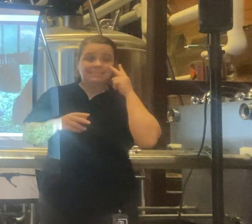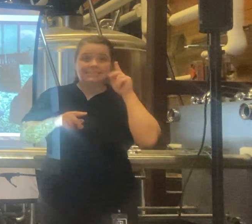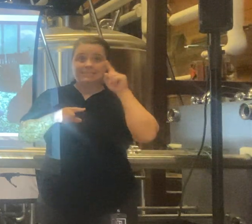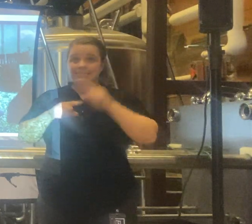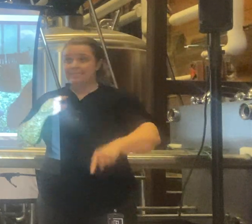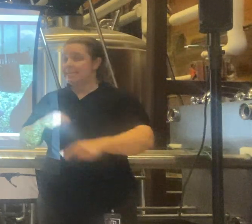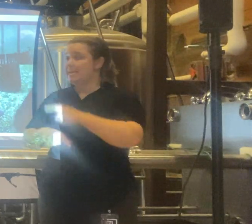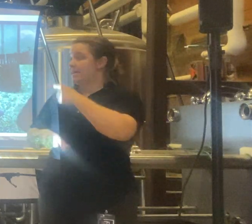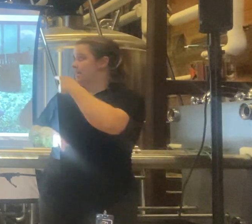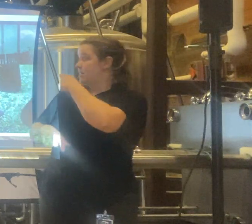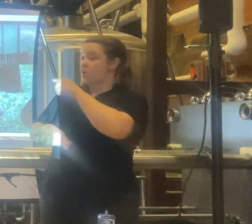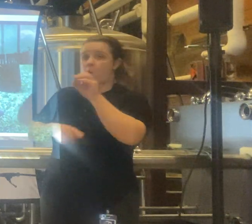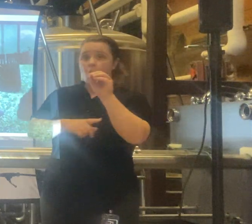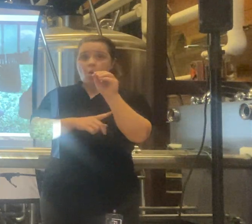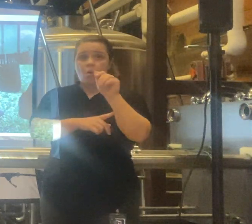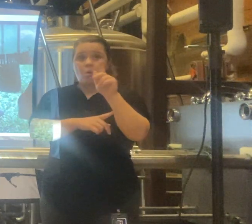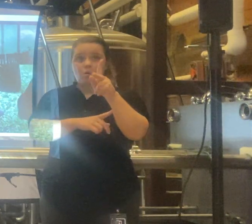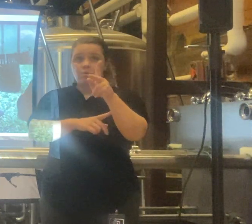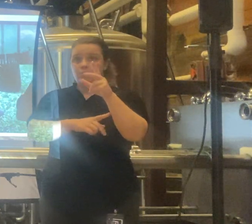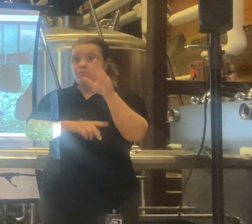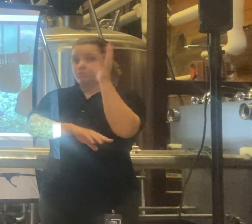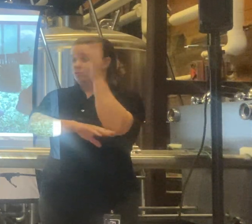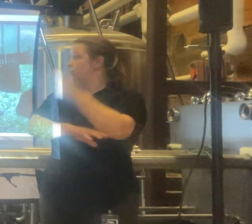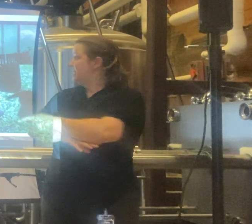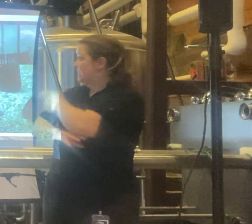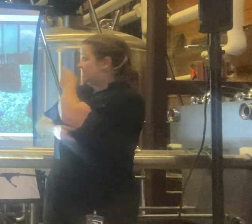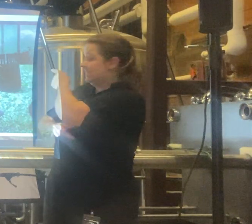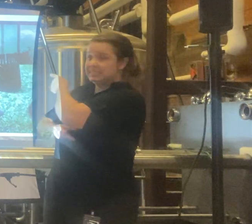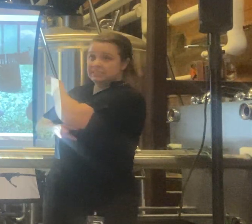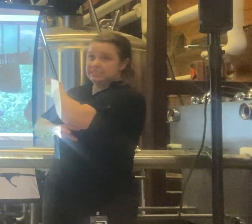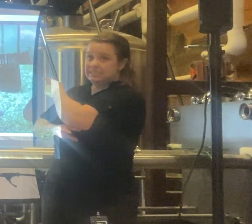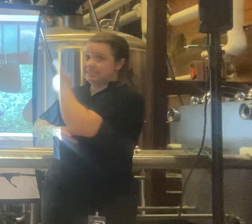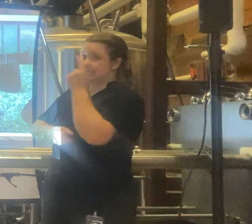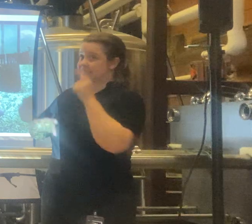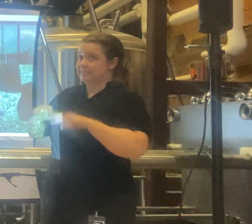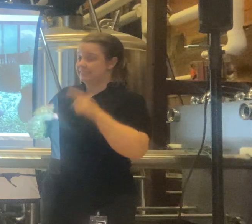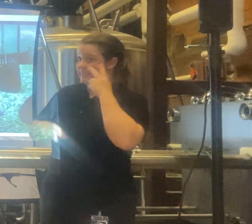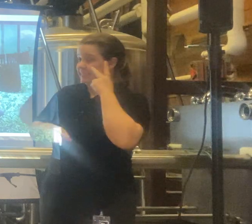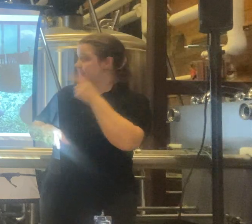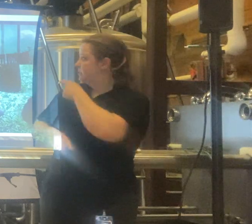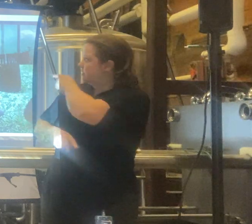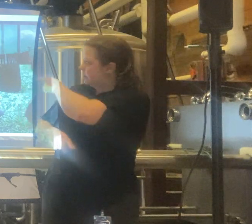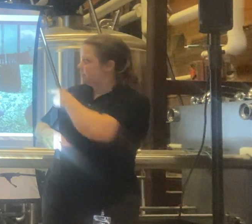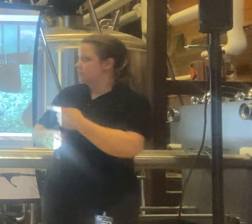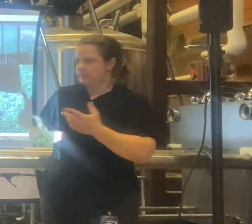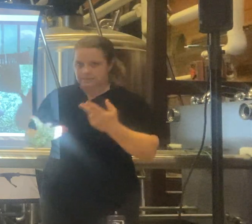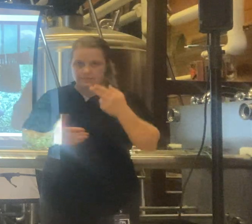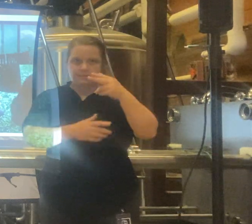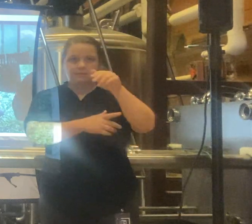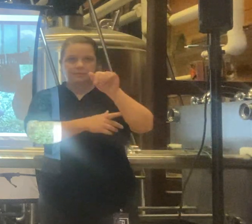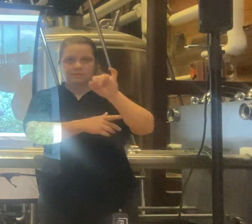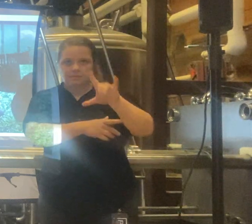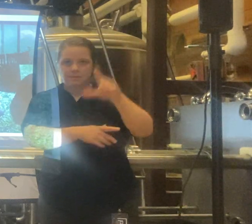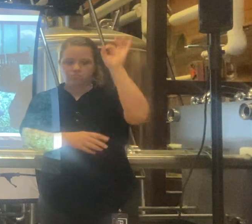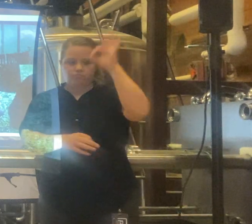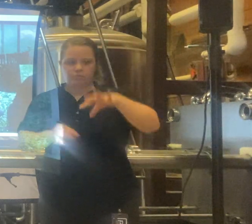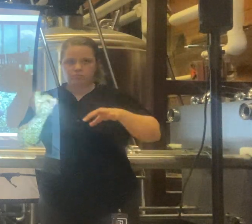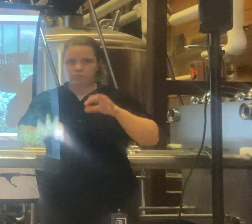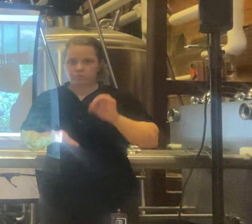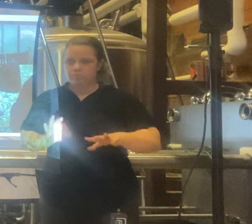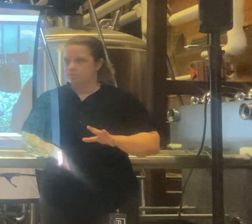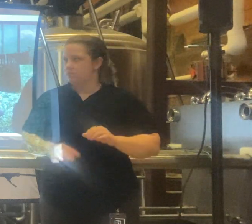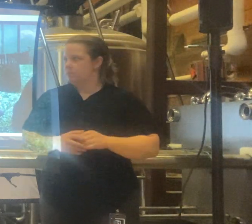these rains and winds and debris was. And then that's some of the melted hails that hit us. And so yeah, it was